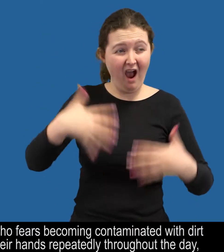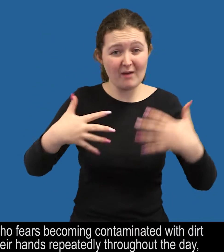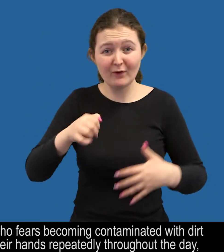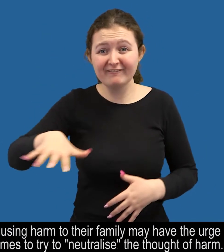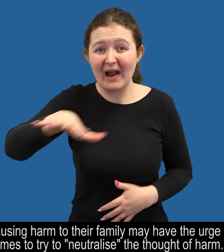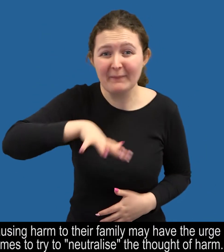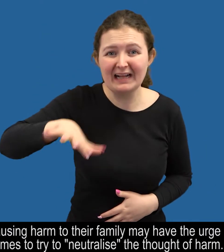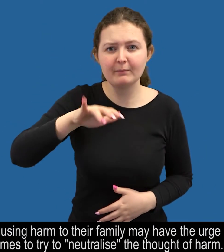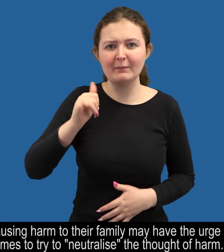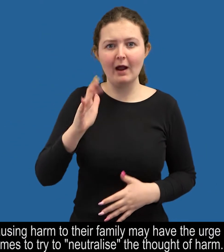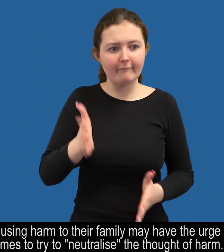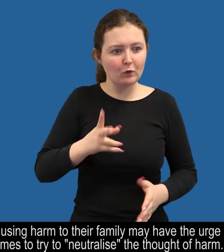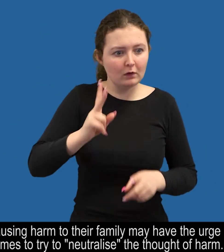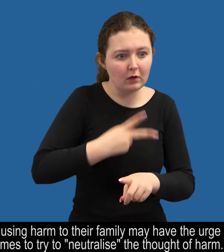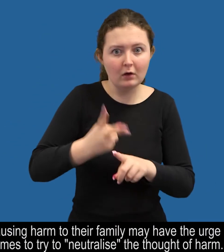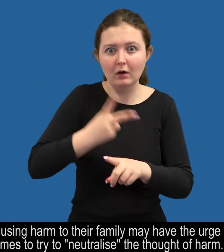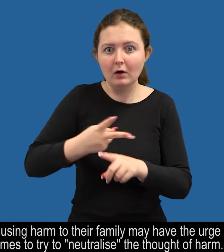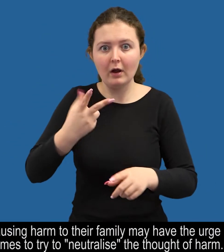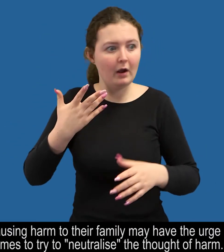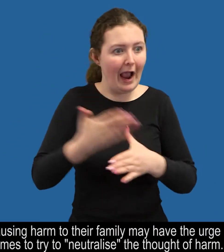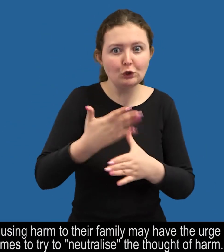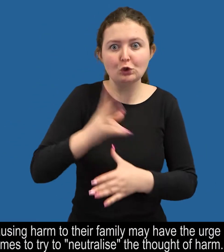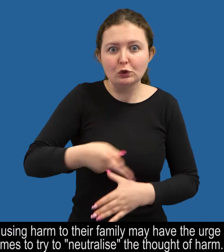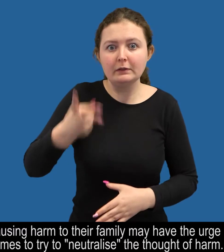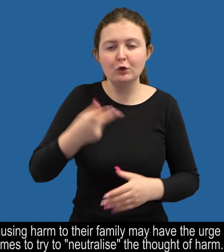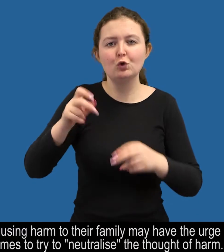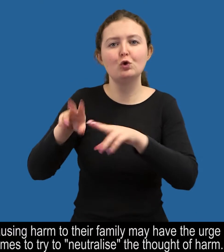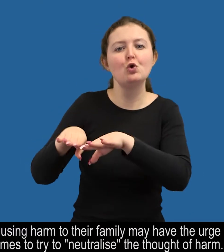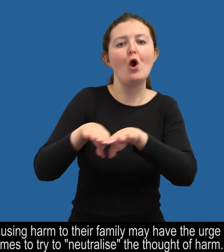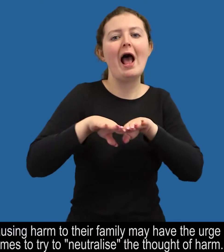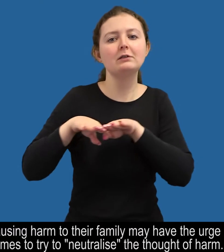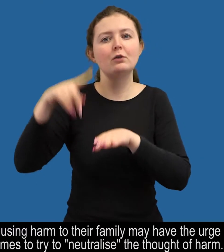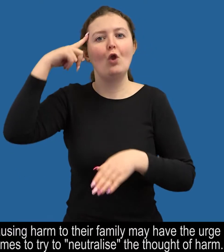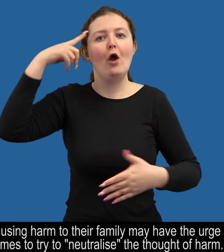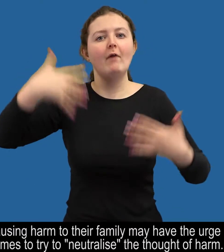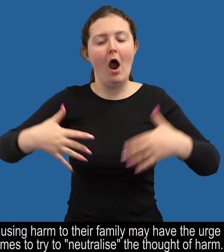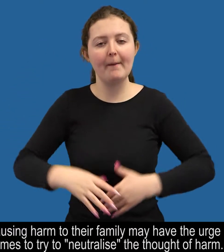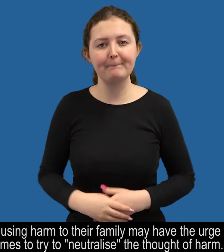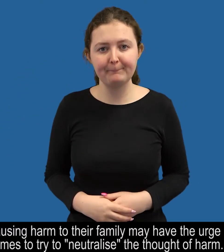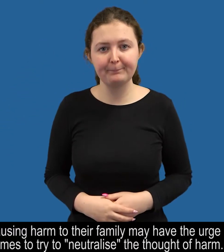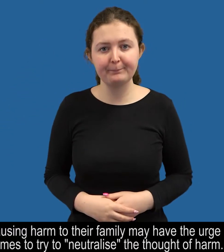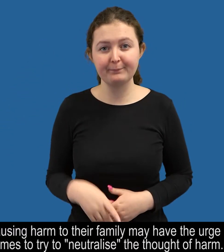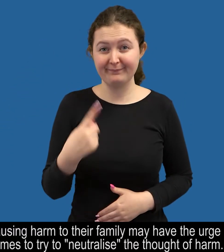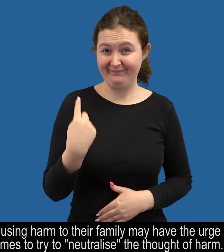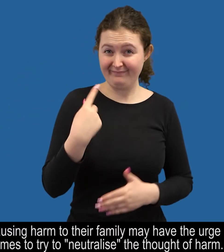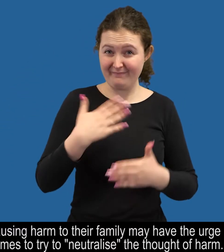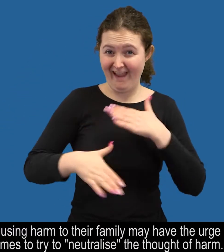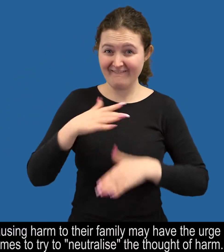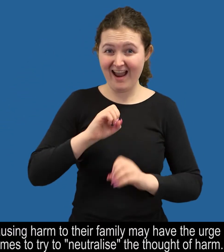to their family may have the urge to repeat an action multiple times to try to neutralize the thought of harm. This latter